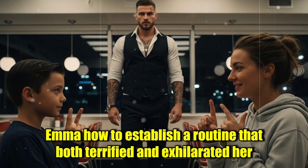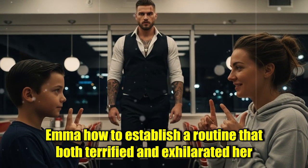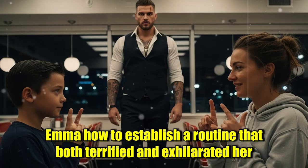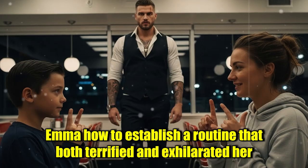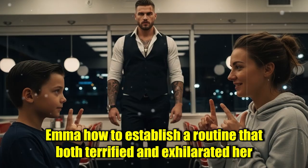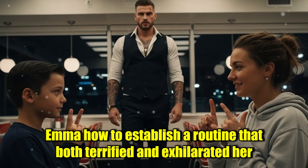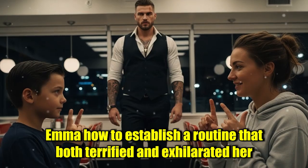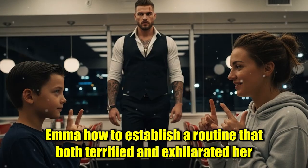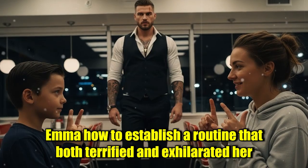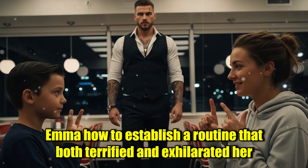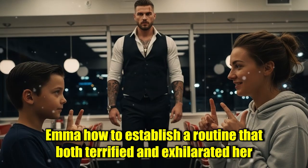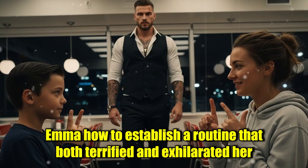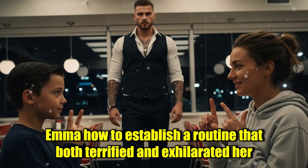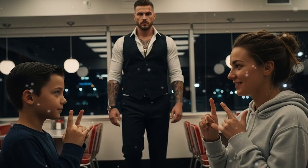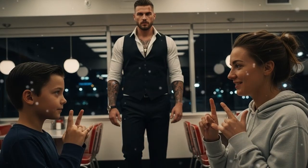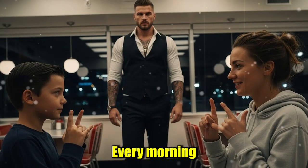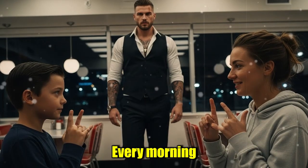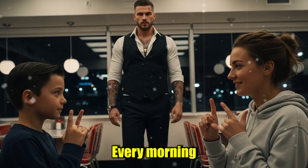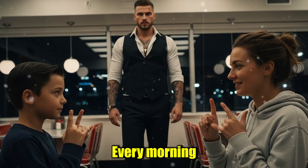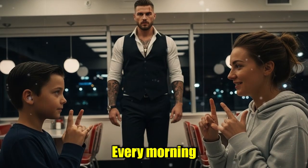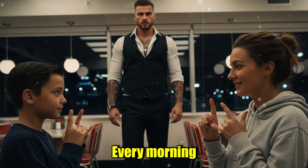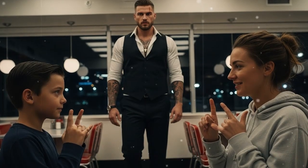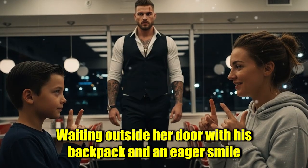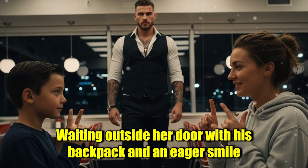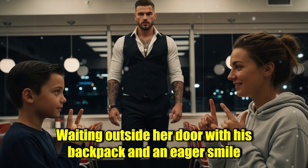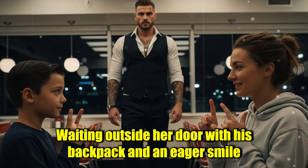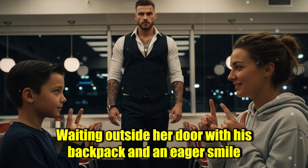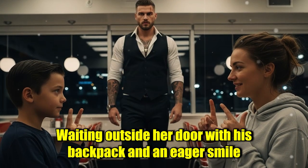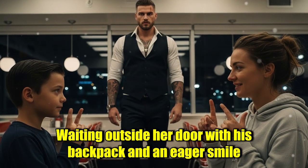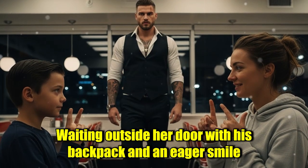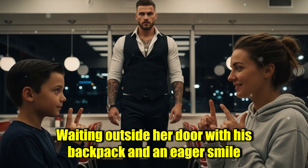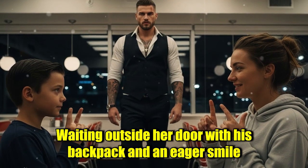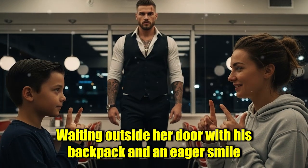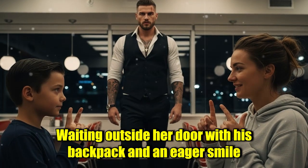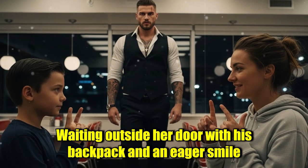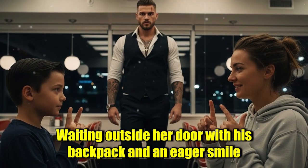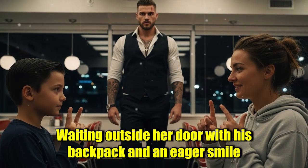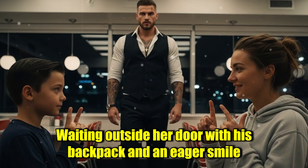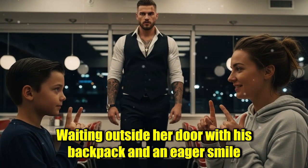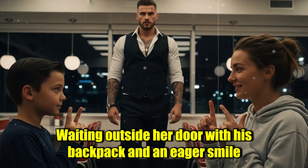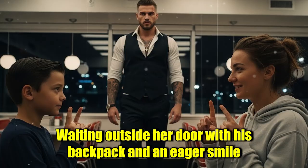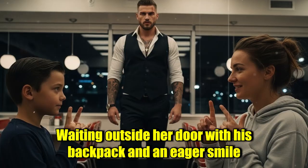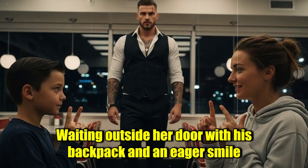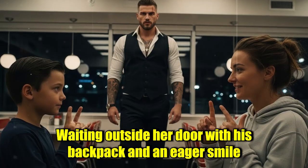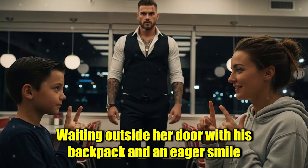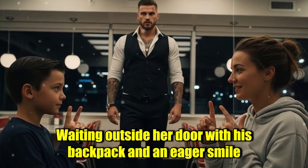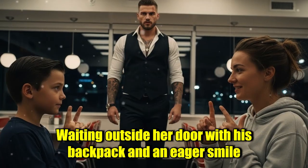both terrified and exhilarated her. Every morning, she would find Luca waiting outside her door with his backpack and an eager